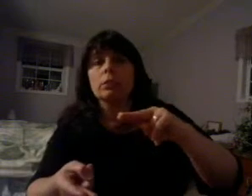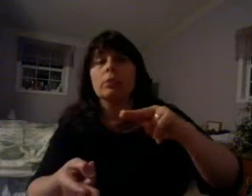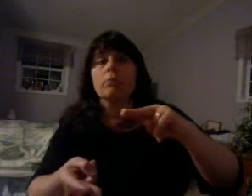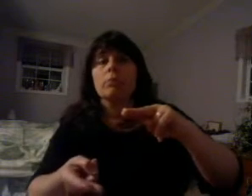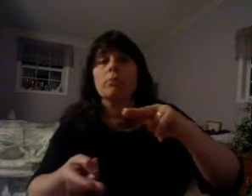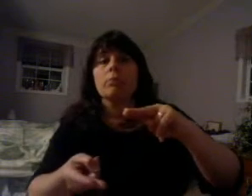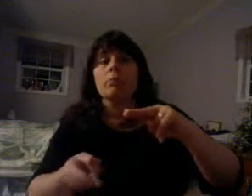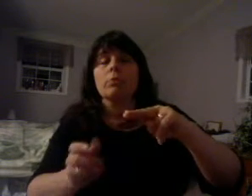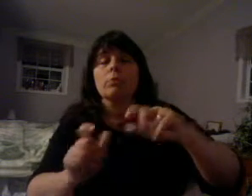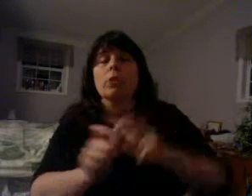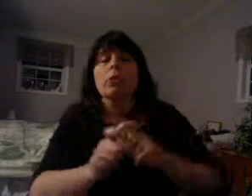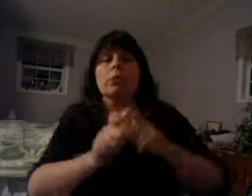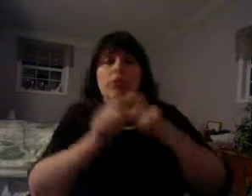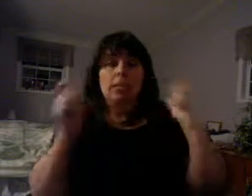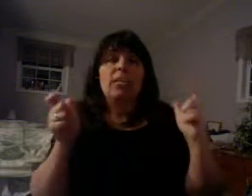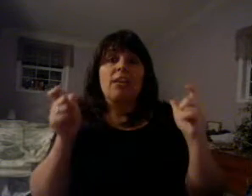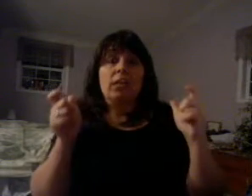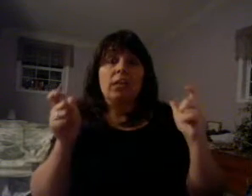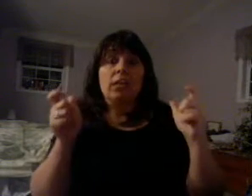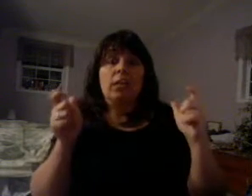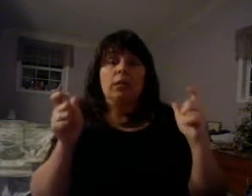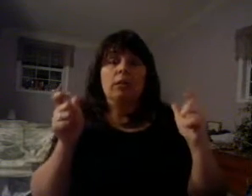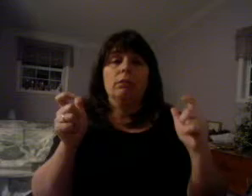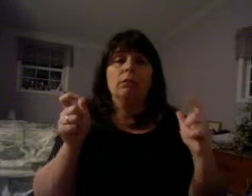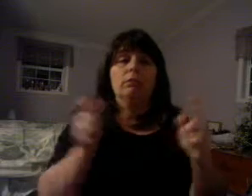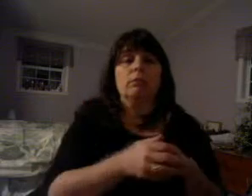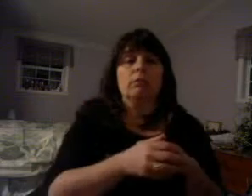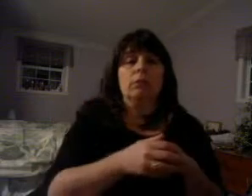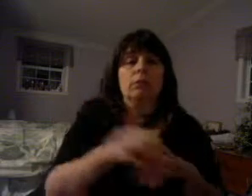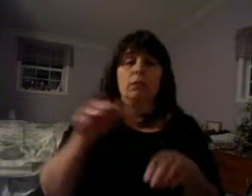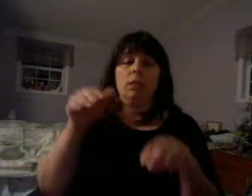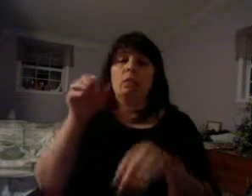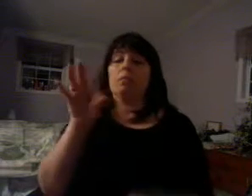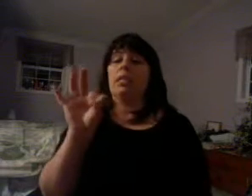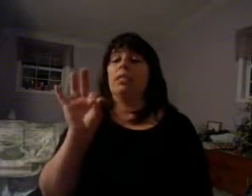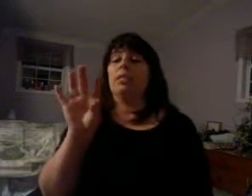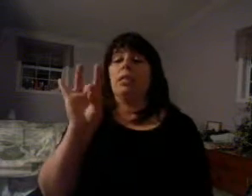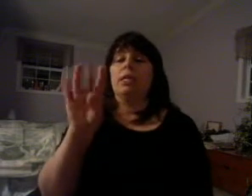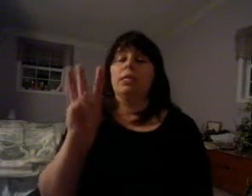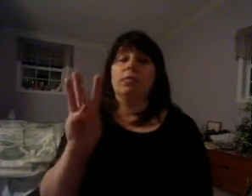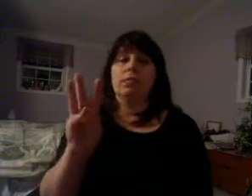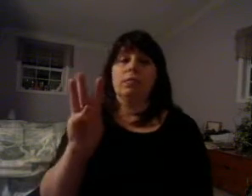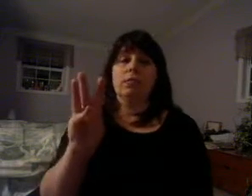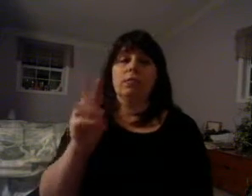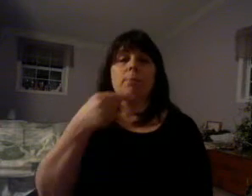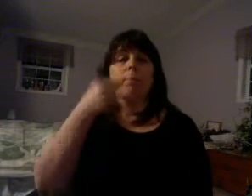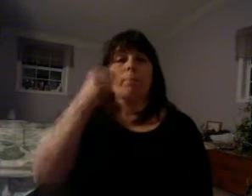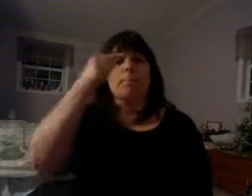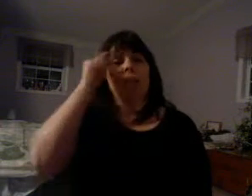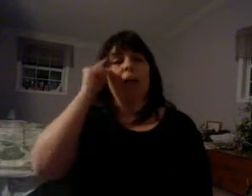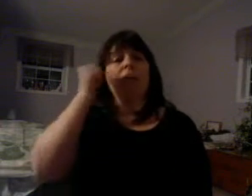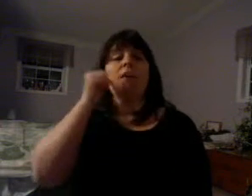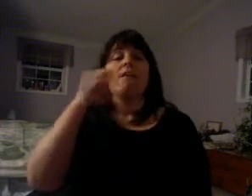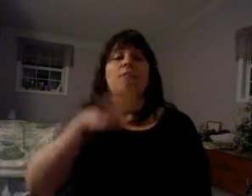decline. In 1986, the black female rate was 1/2 of what it had been in